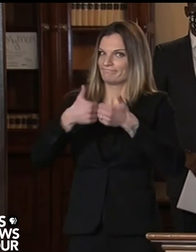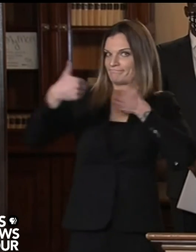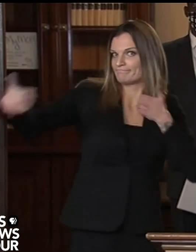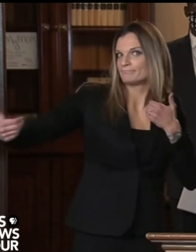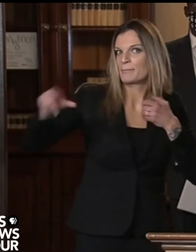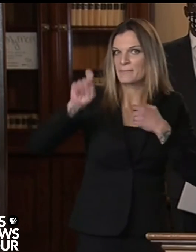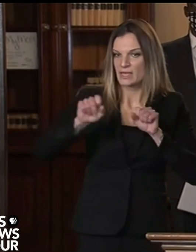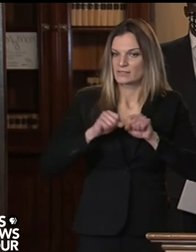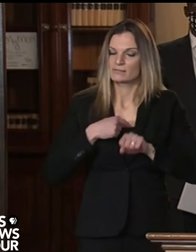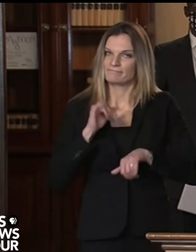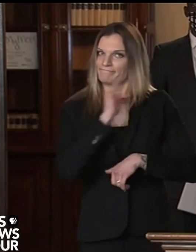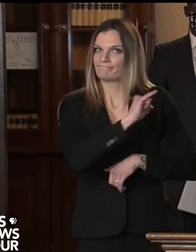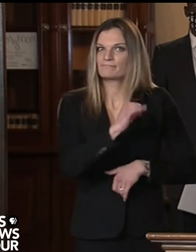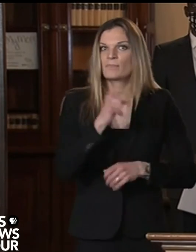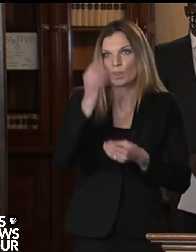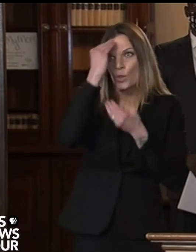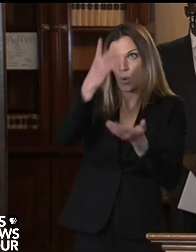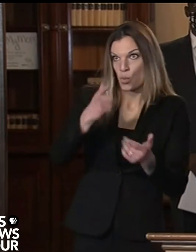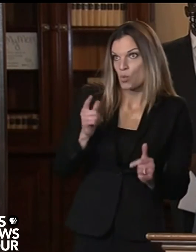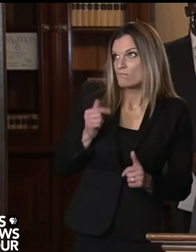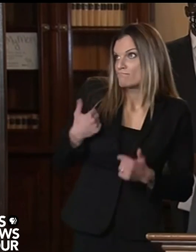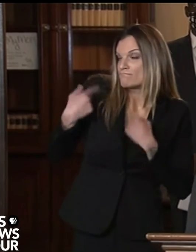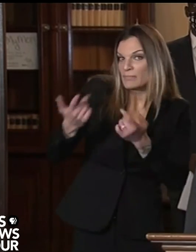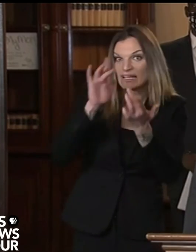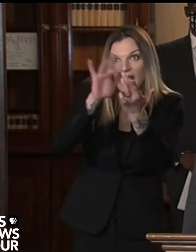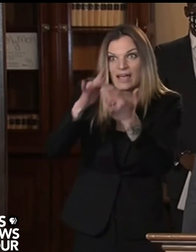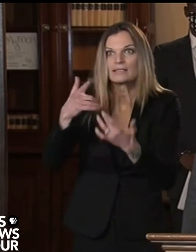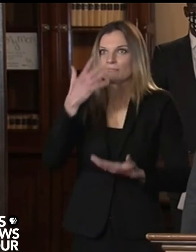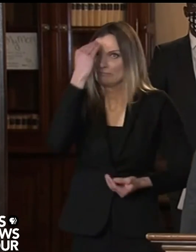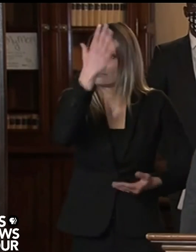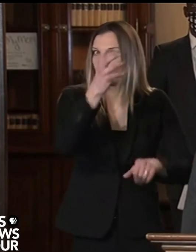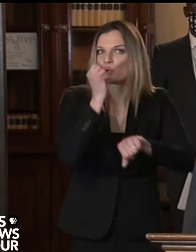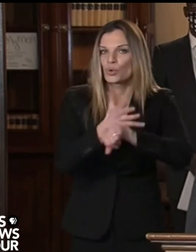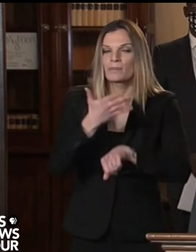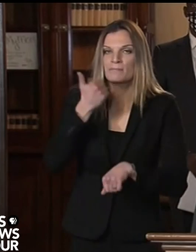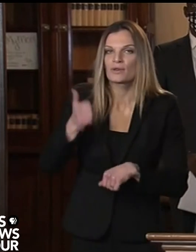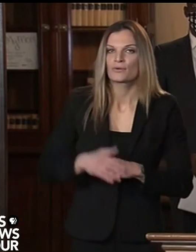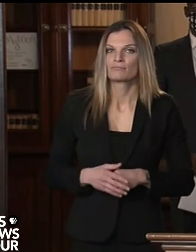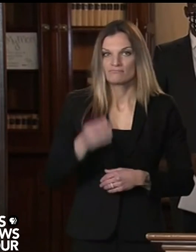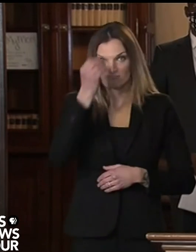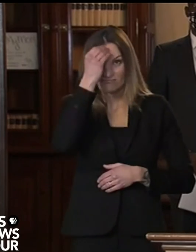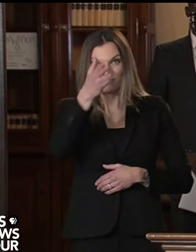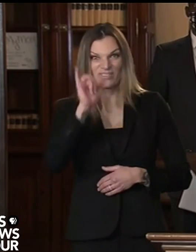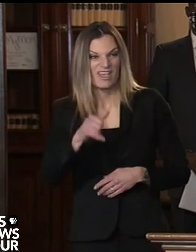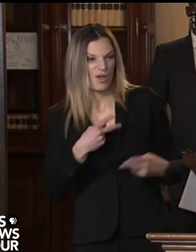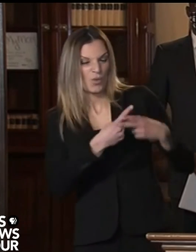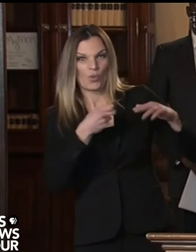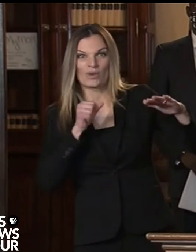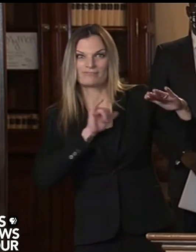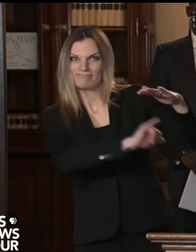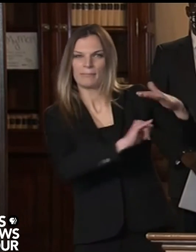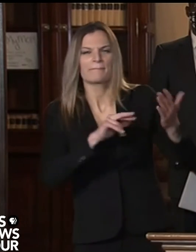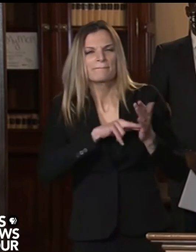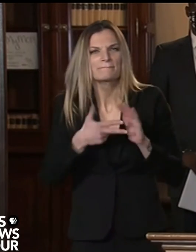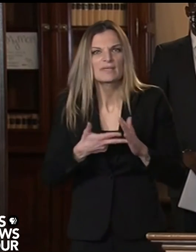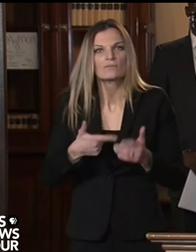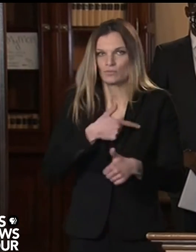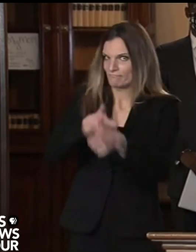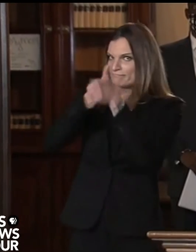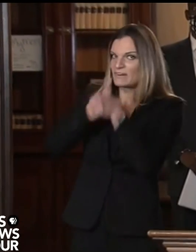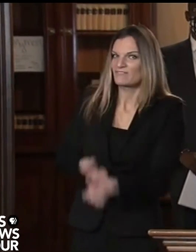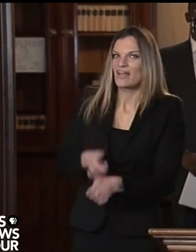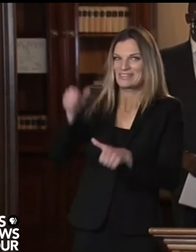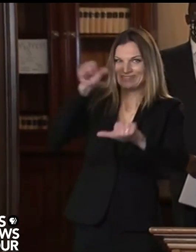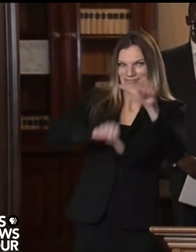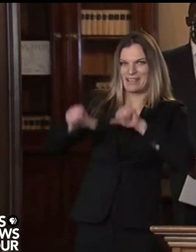I also have really important information to share about quarantine. Michigan has continued to follow the latest science